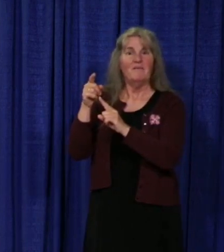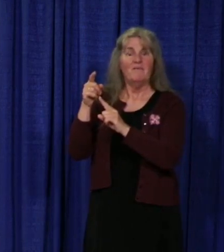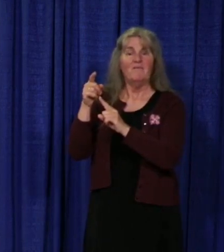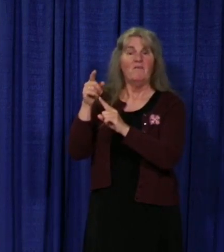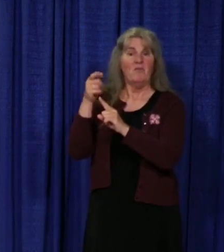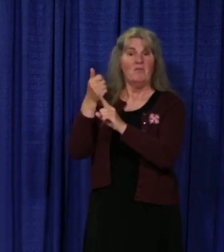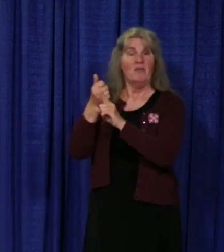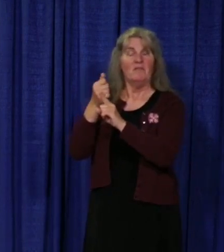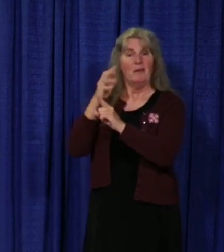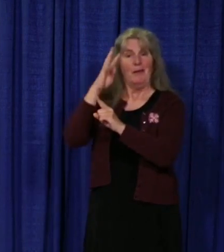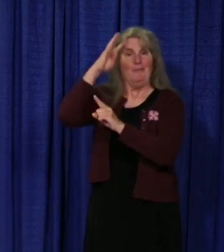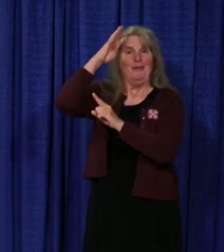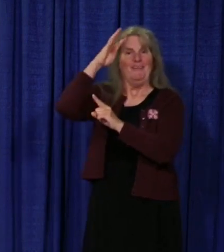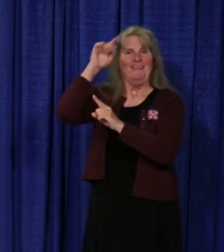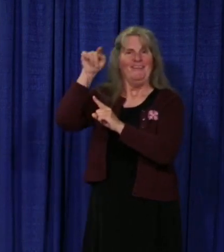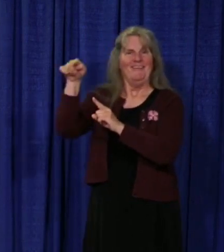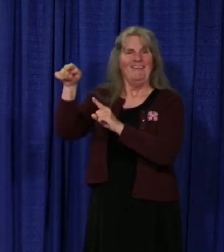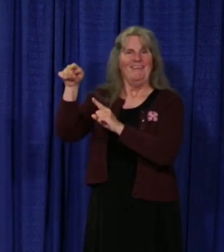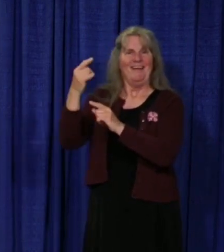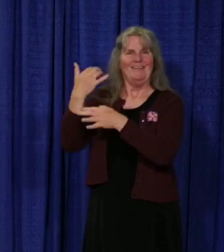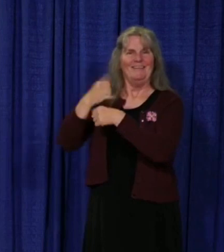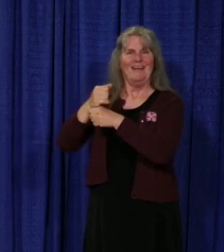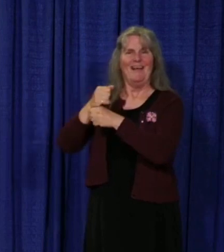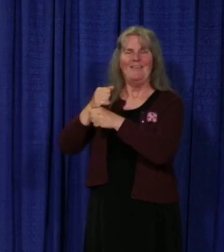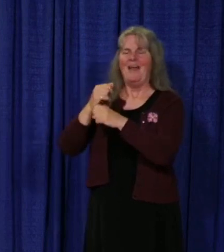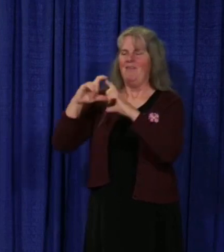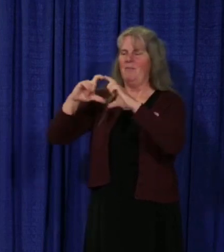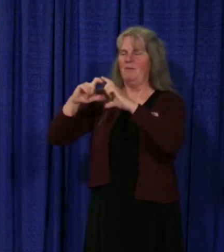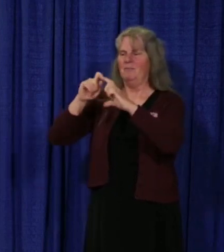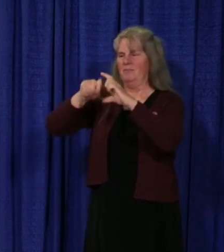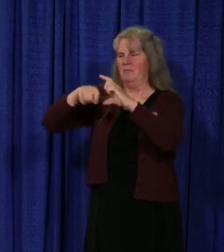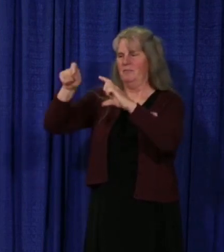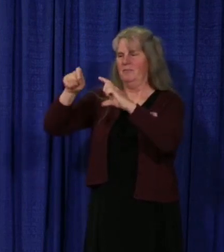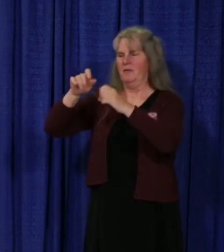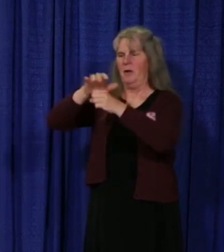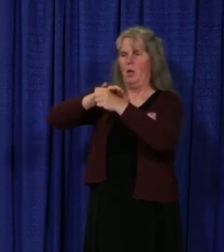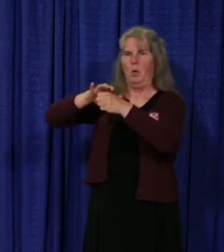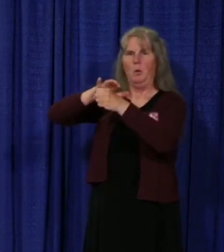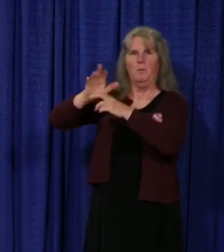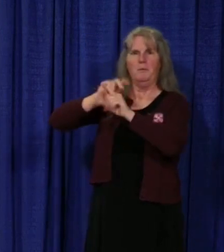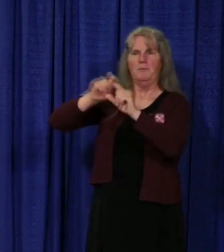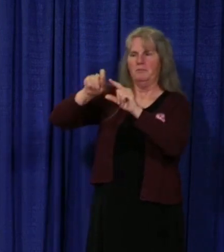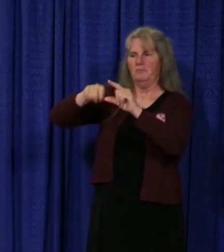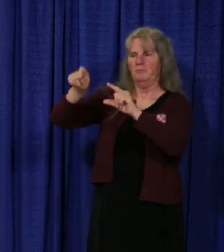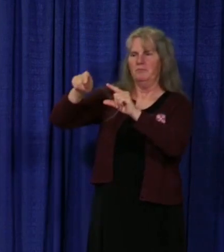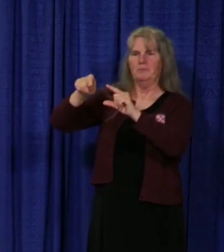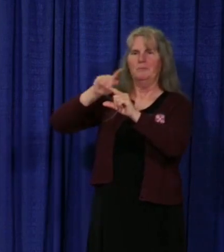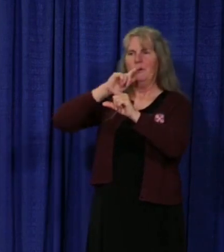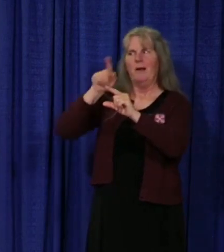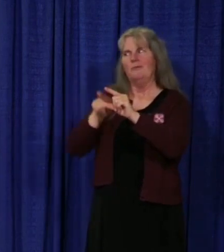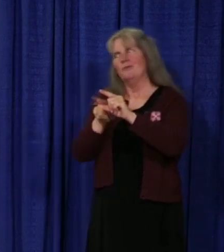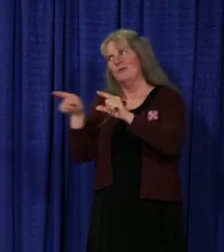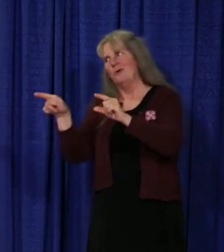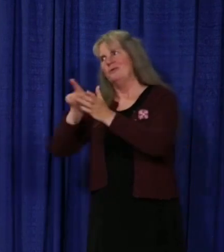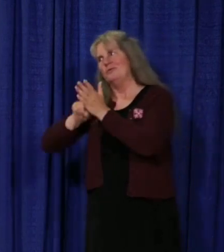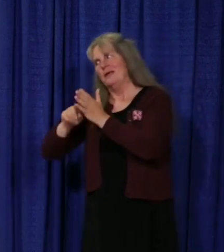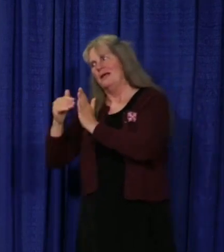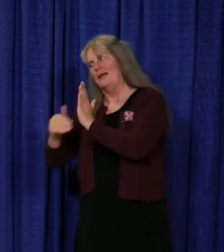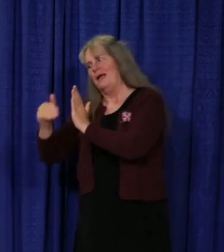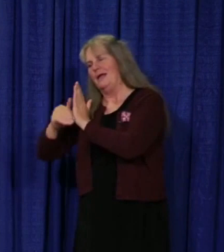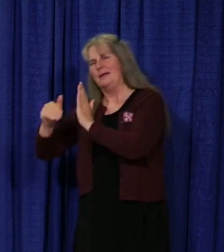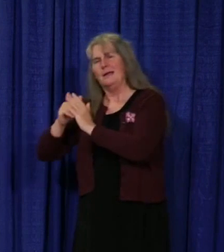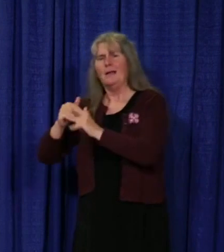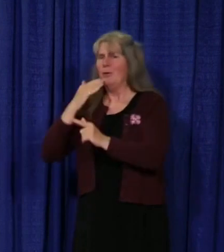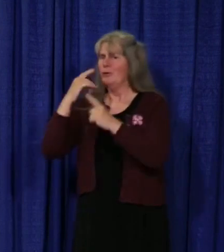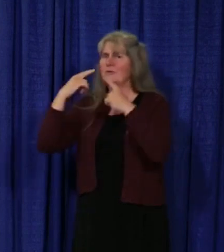situation, they kind of invented it. They had a check mark for locals so that they didn't have to go into the check stops all the time. And it was a